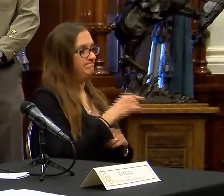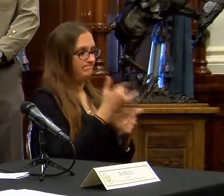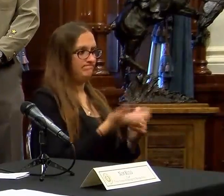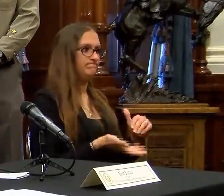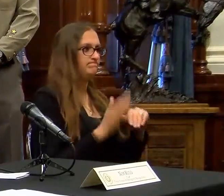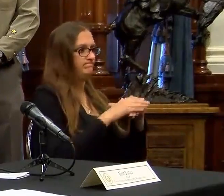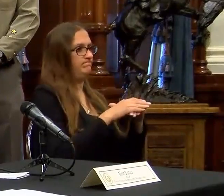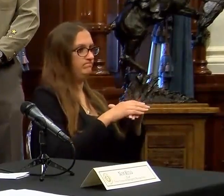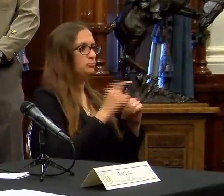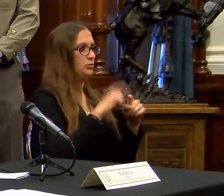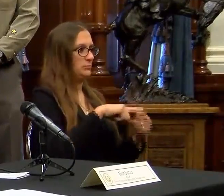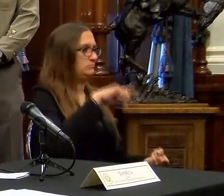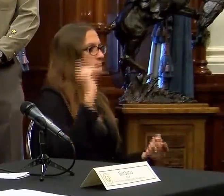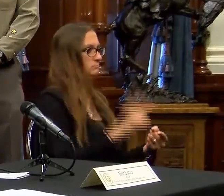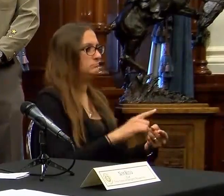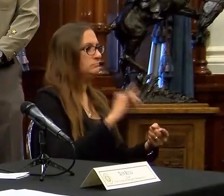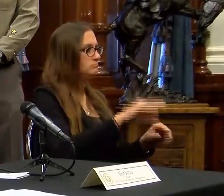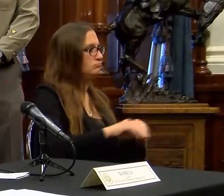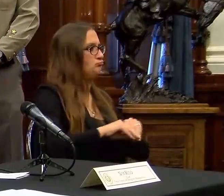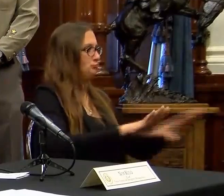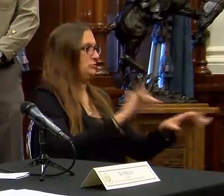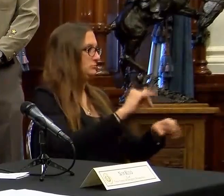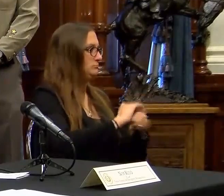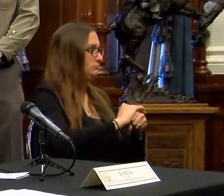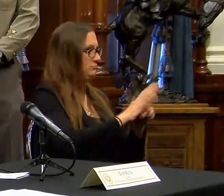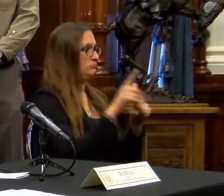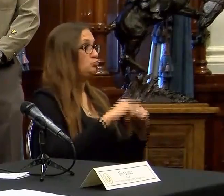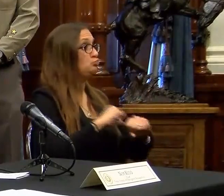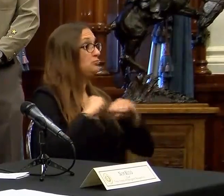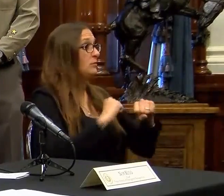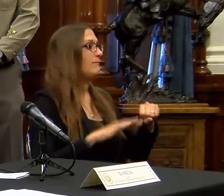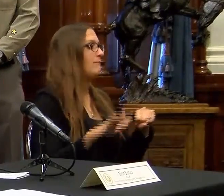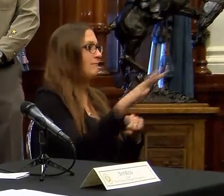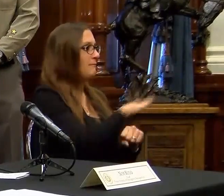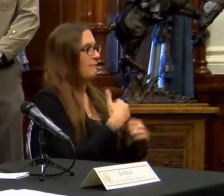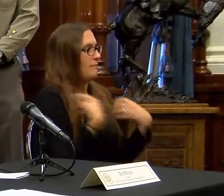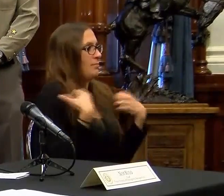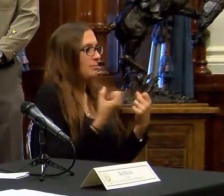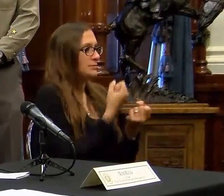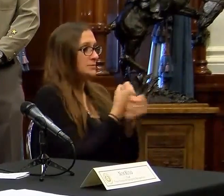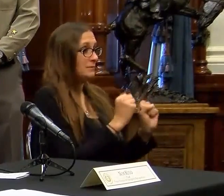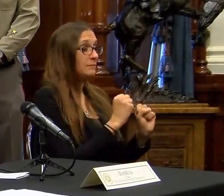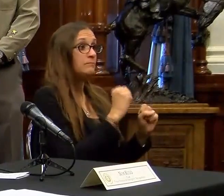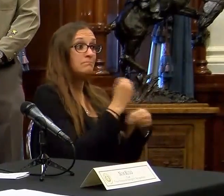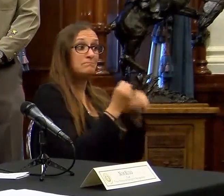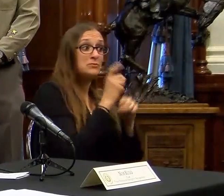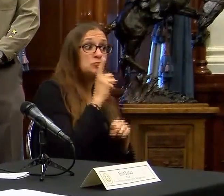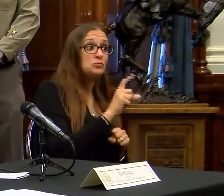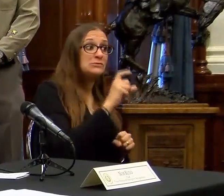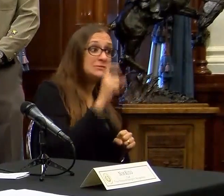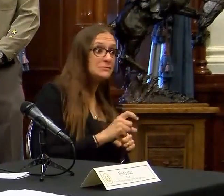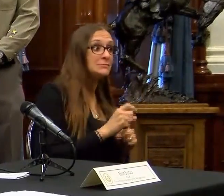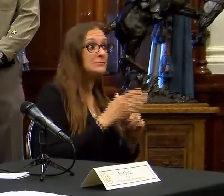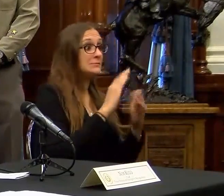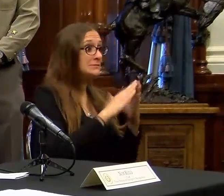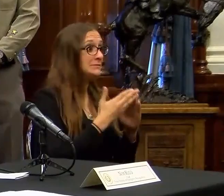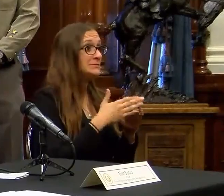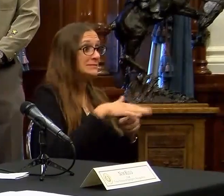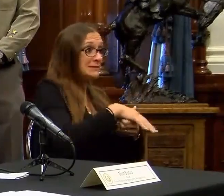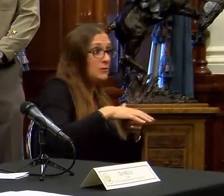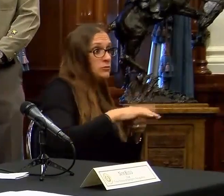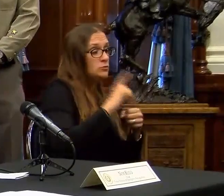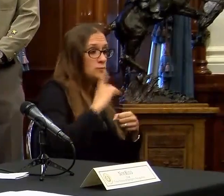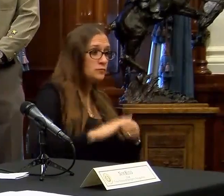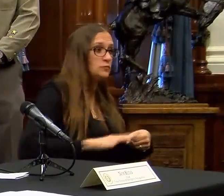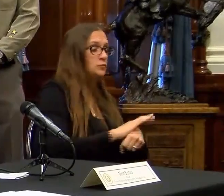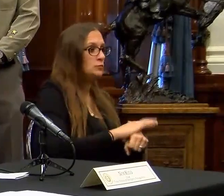mitigate the spread of the virus and to protect the public's health and safety. To ensure that the state of Texas and our cities and counties are